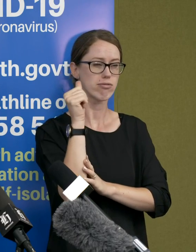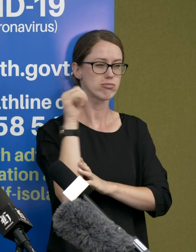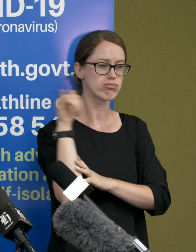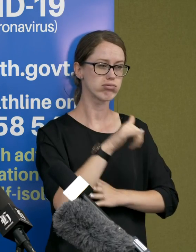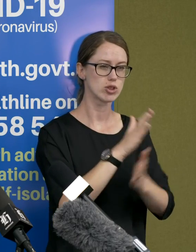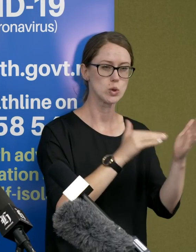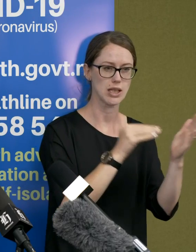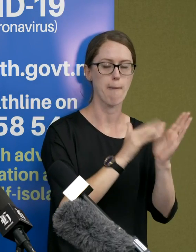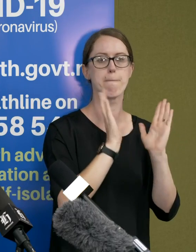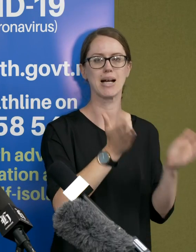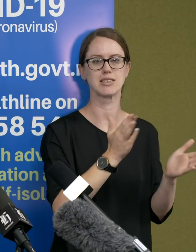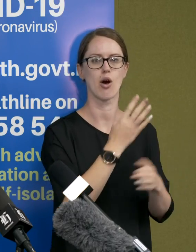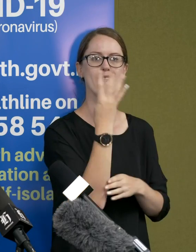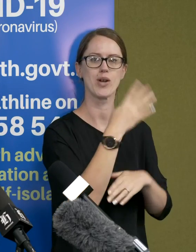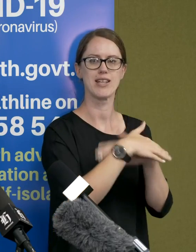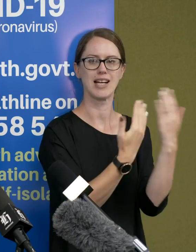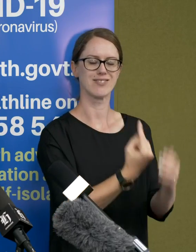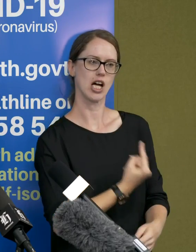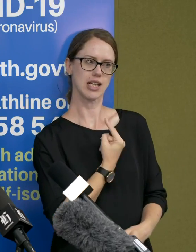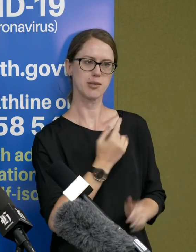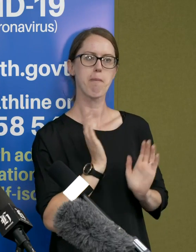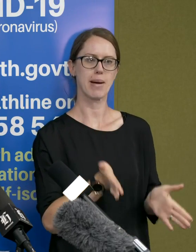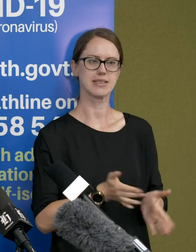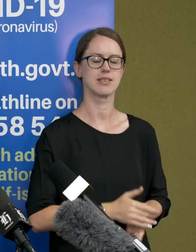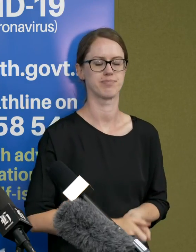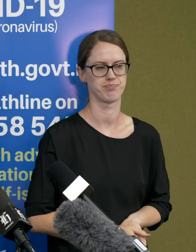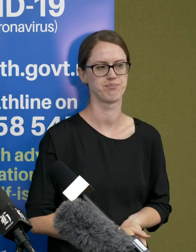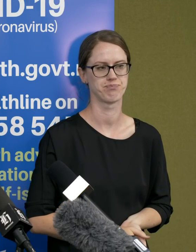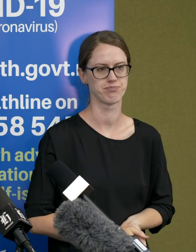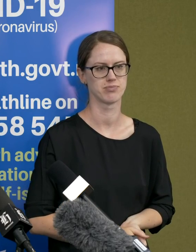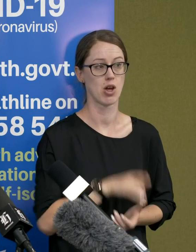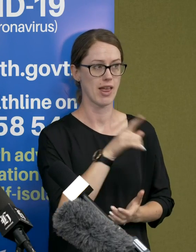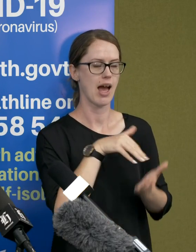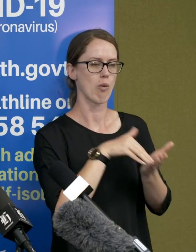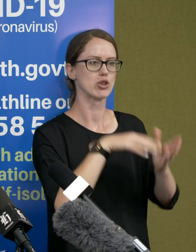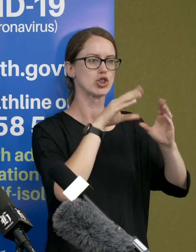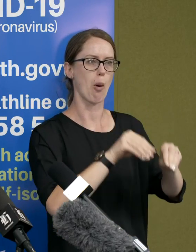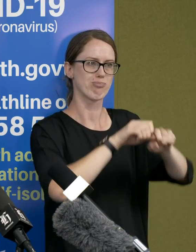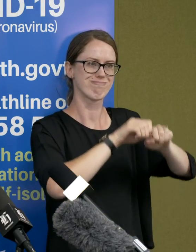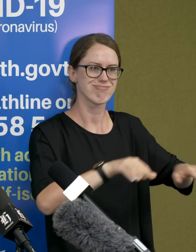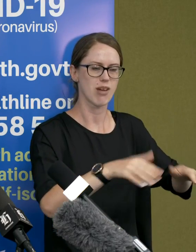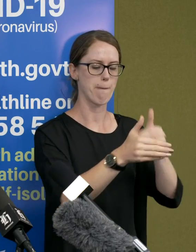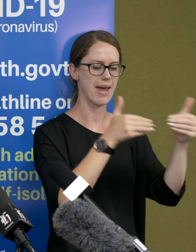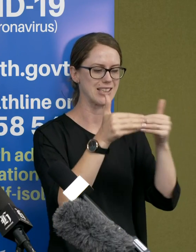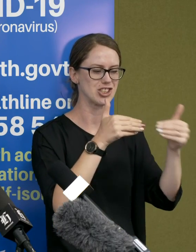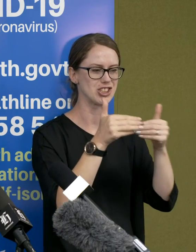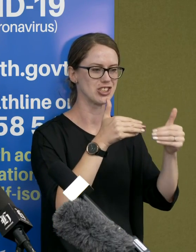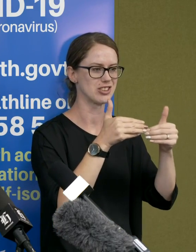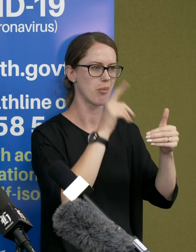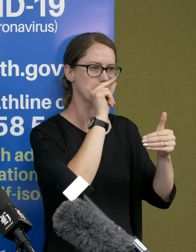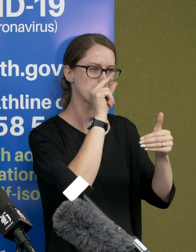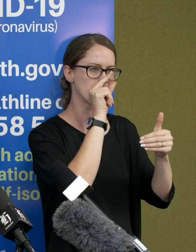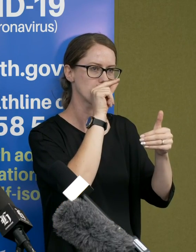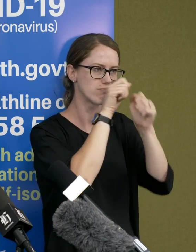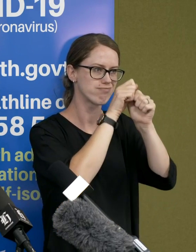are required to go into 14 days of self-isolation. So that will be very helpful in us managing any